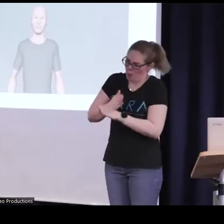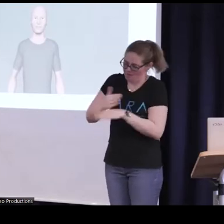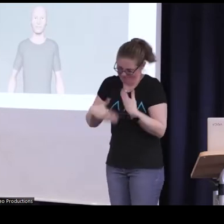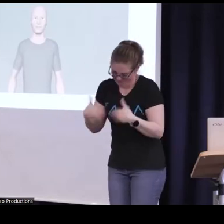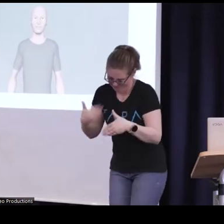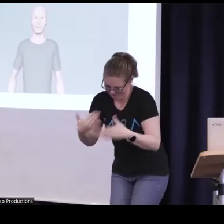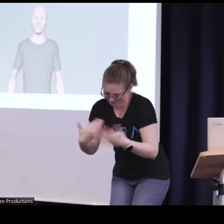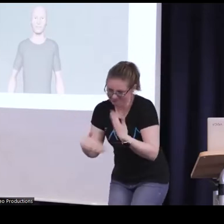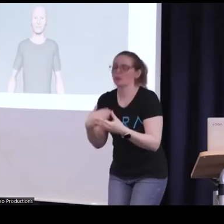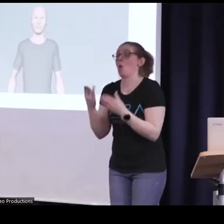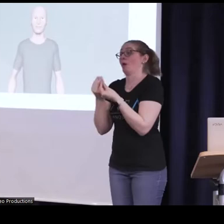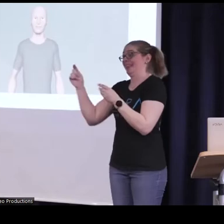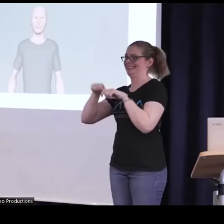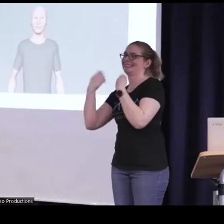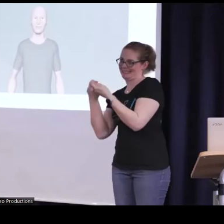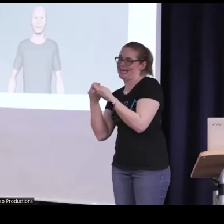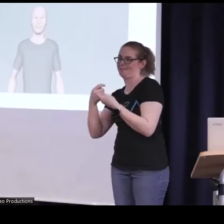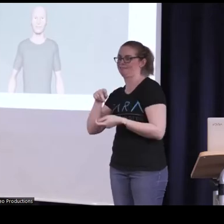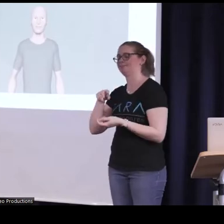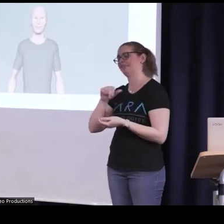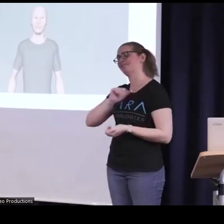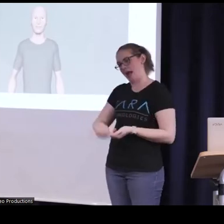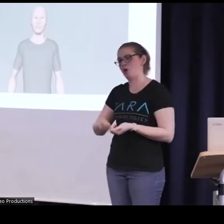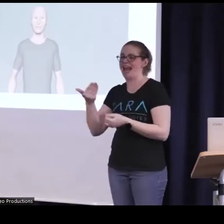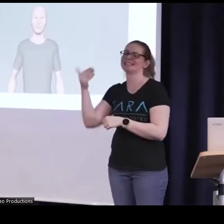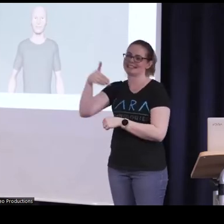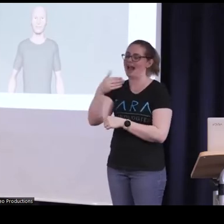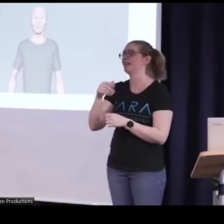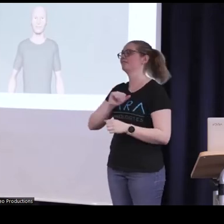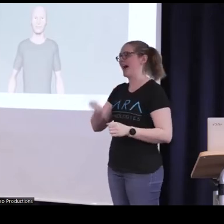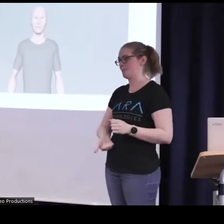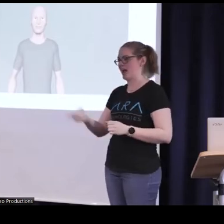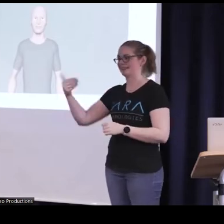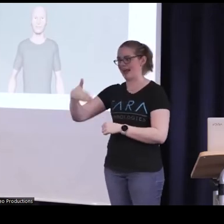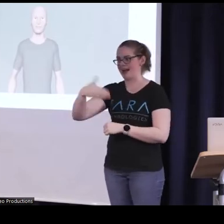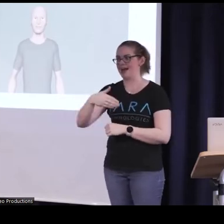So Arash thought more about this and worked tirelessly with his team,